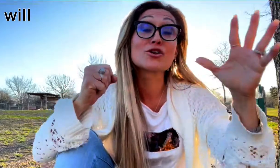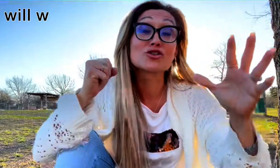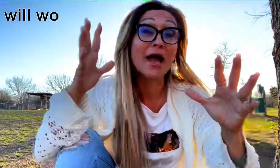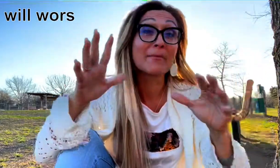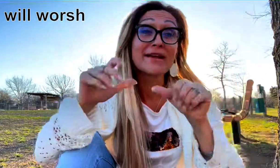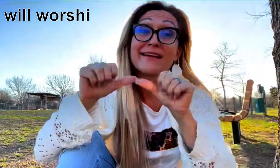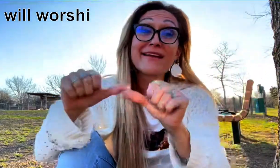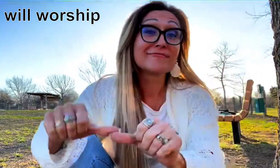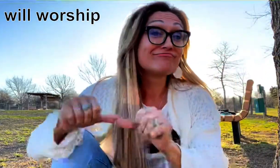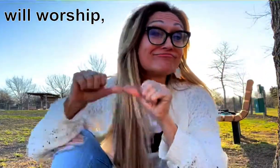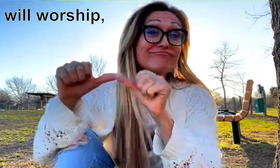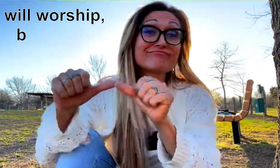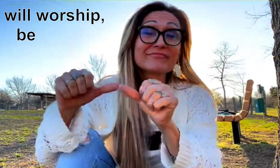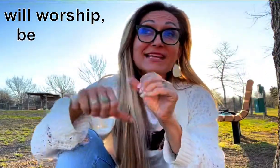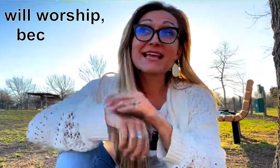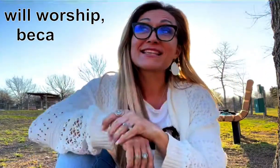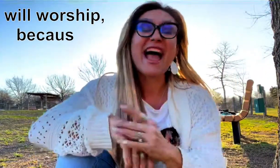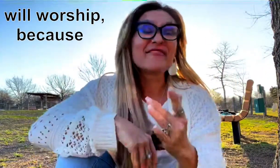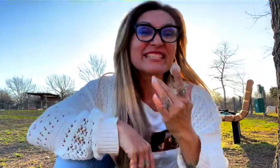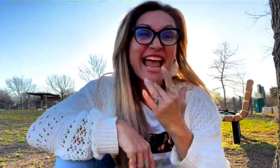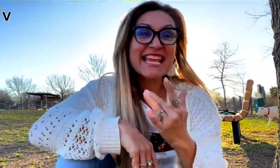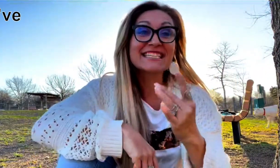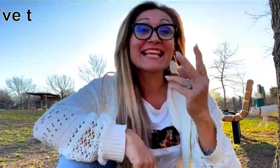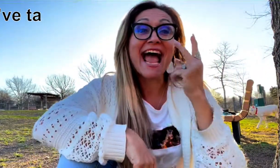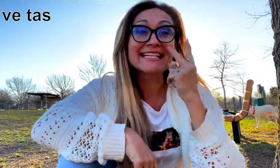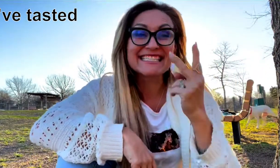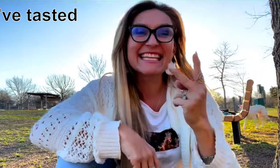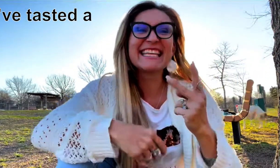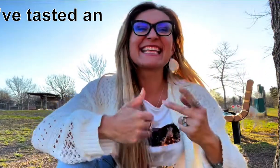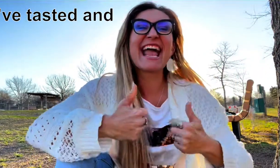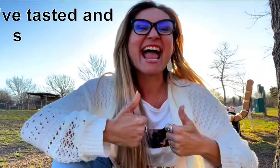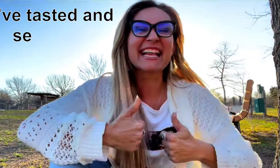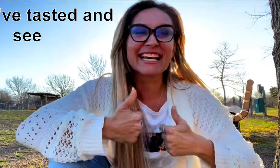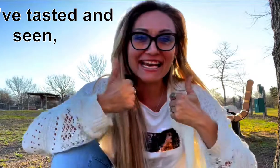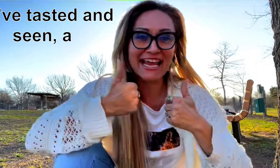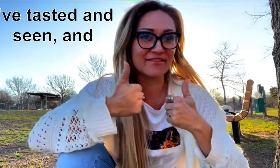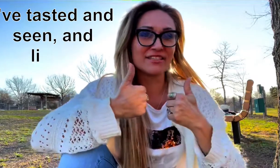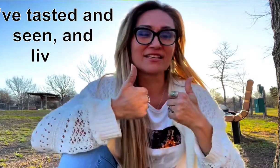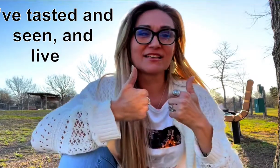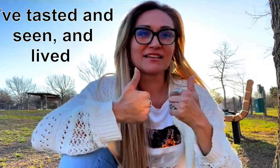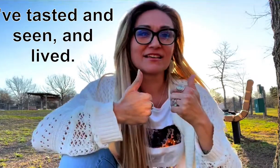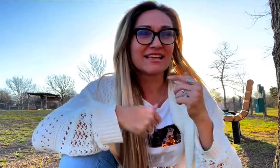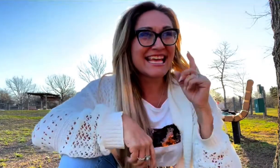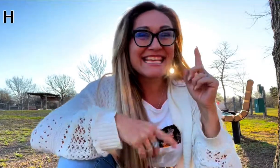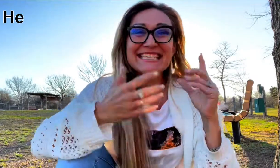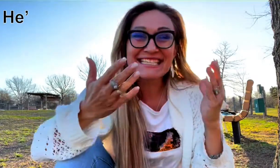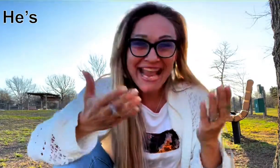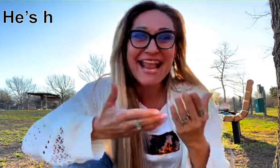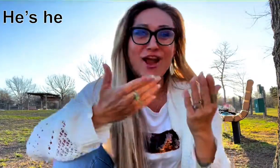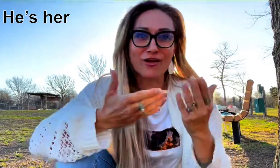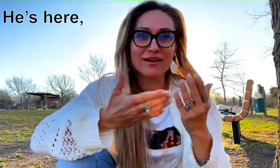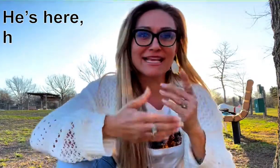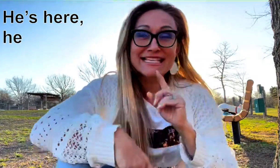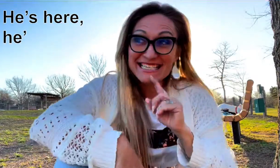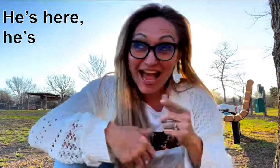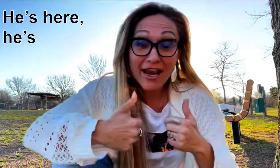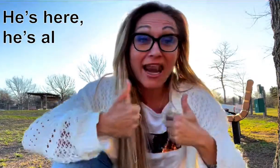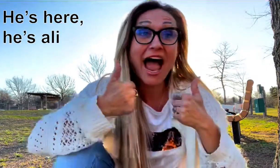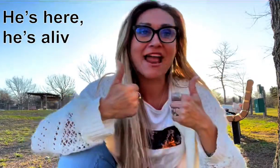worship. Because I have tasted and seen and lived. He is here. He's alive,